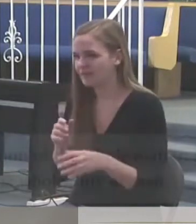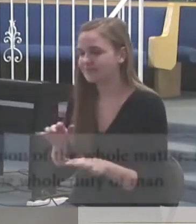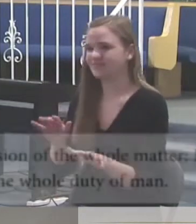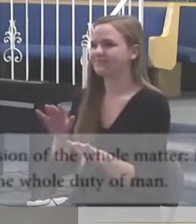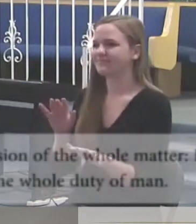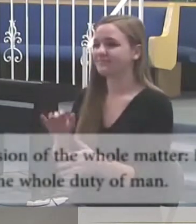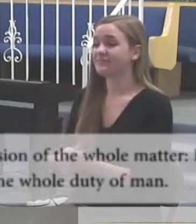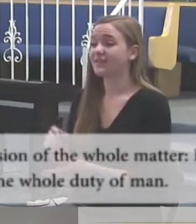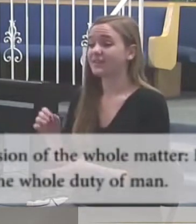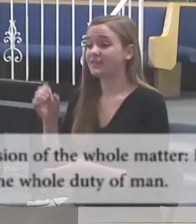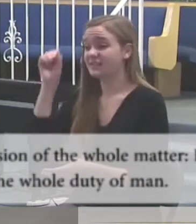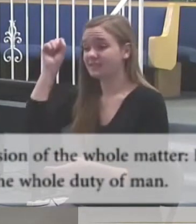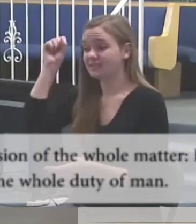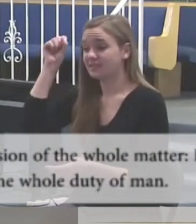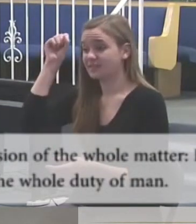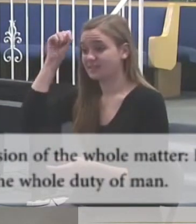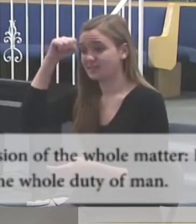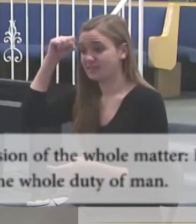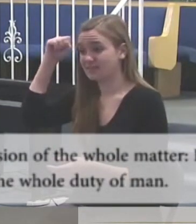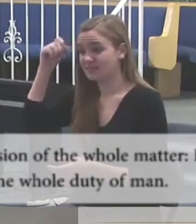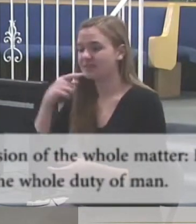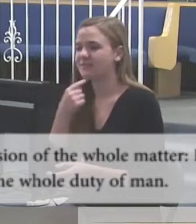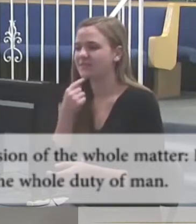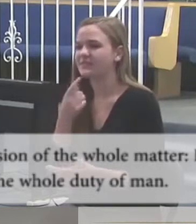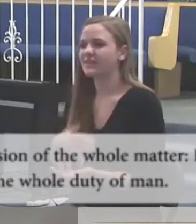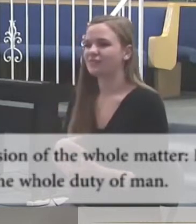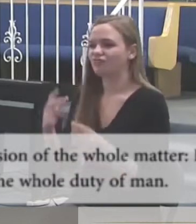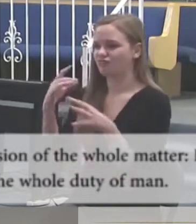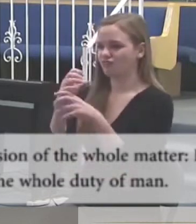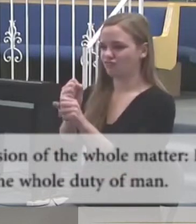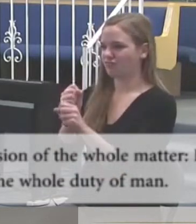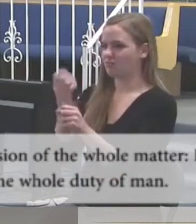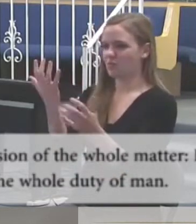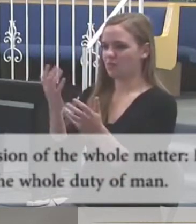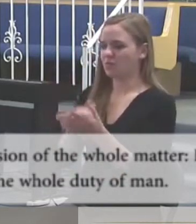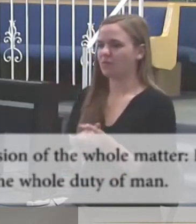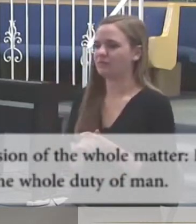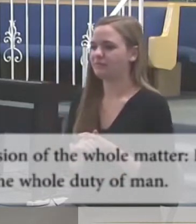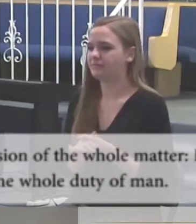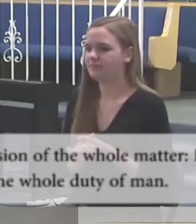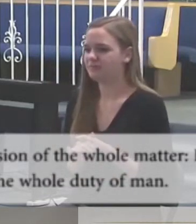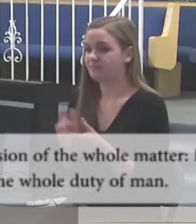Here's what Solomon said. Here's the conclusion of the whole matter.